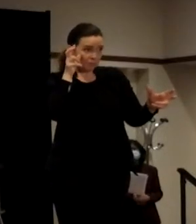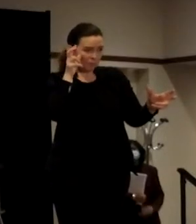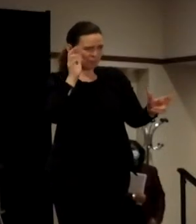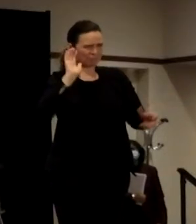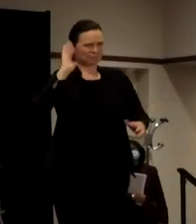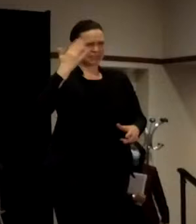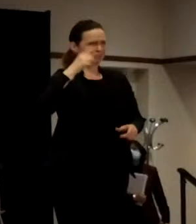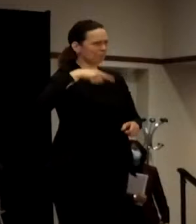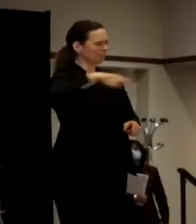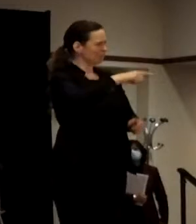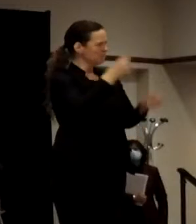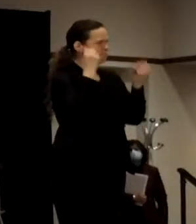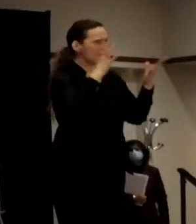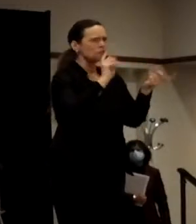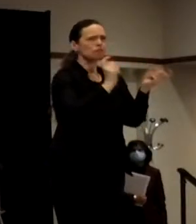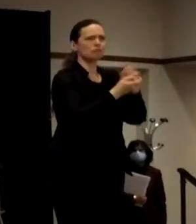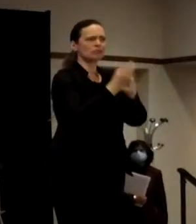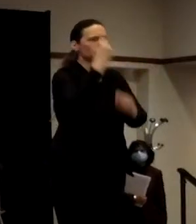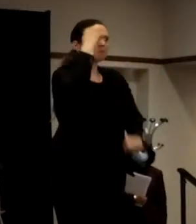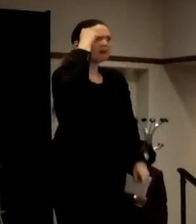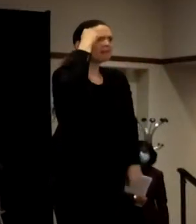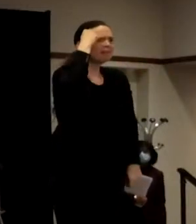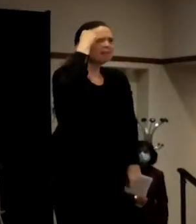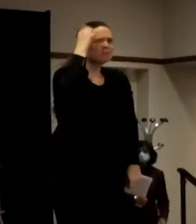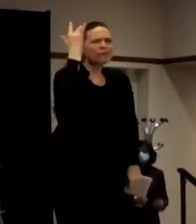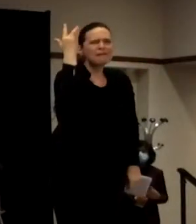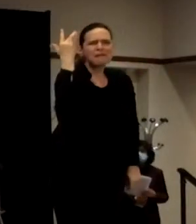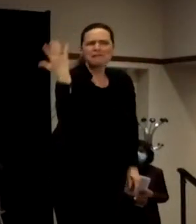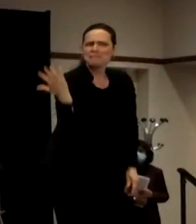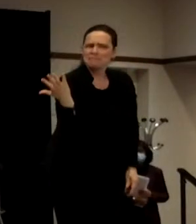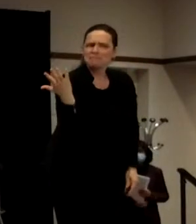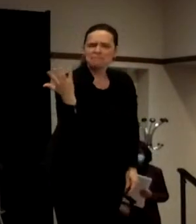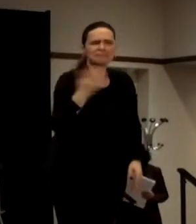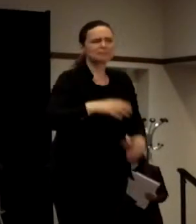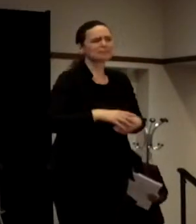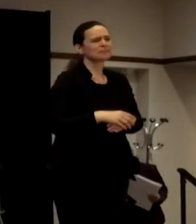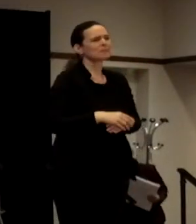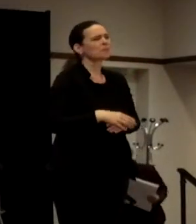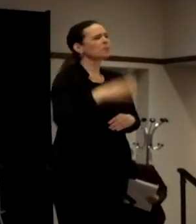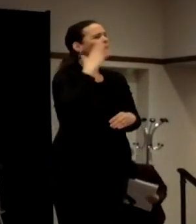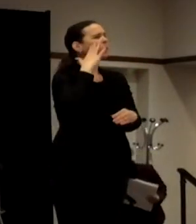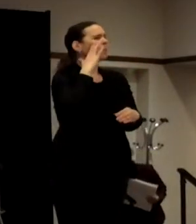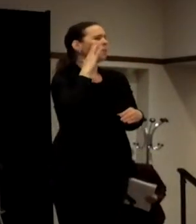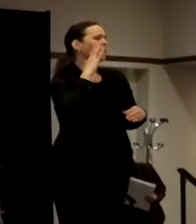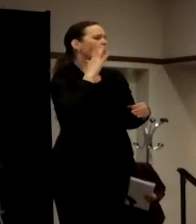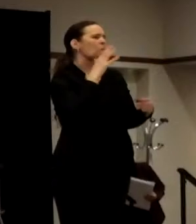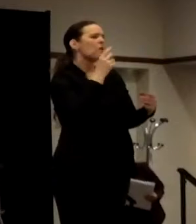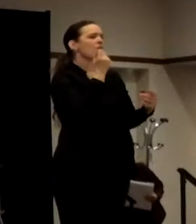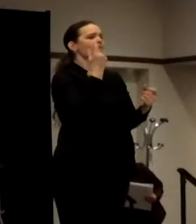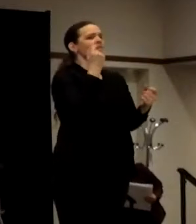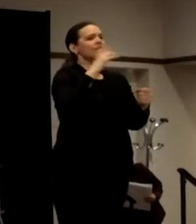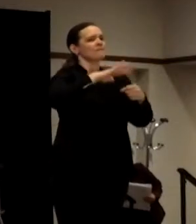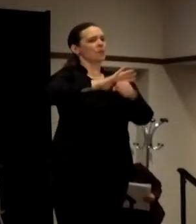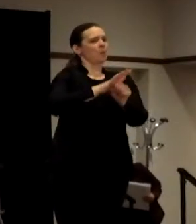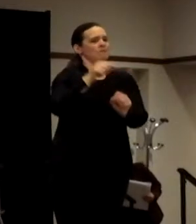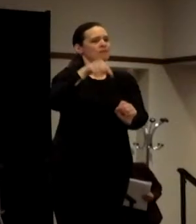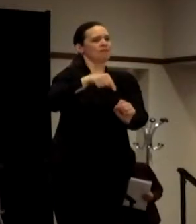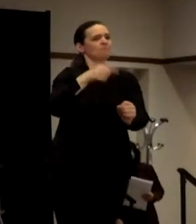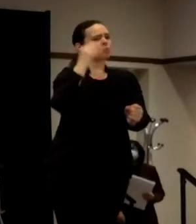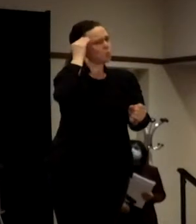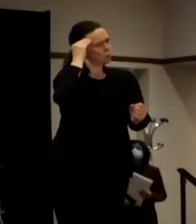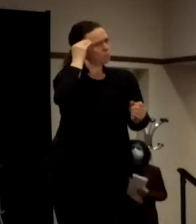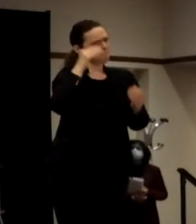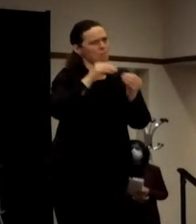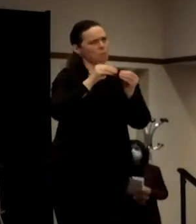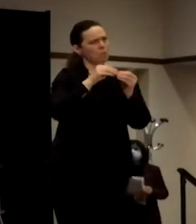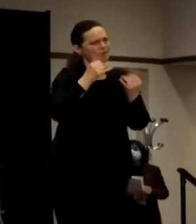and things have changed. The facts on the ground have changed. We know more about the virus. Specifically, we know more with our testing data